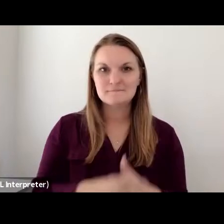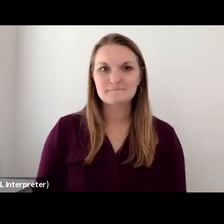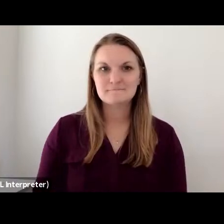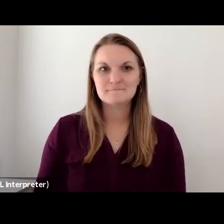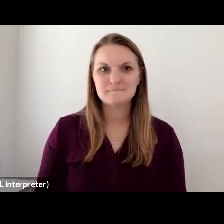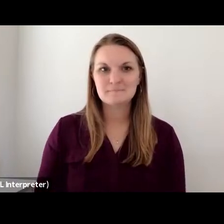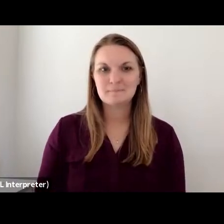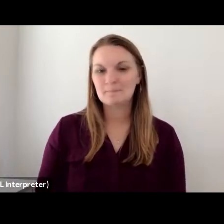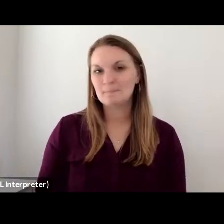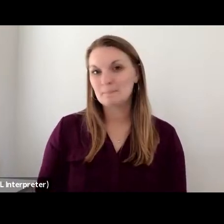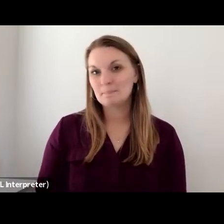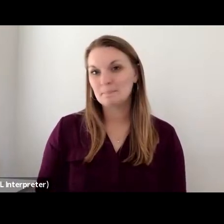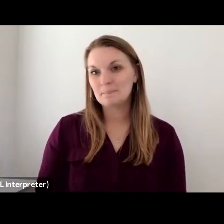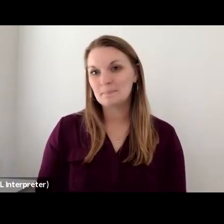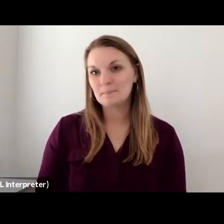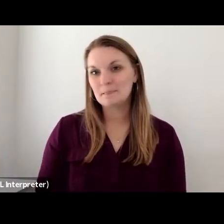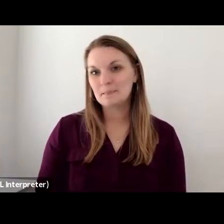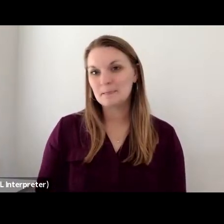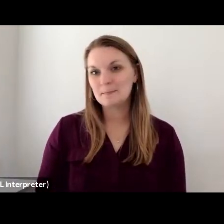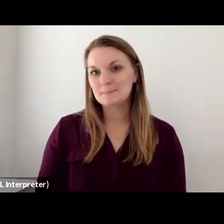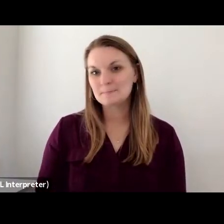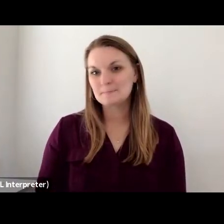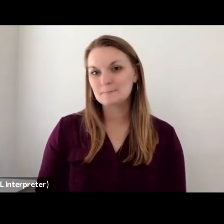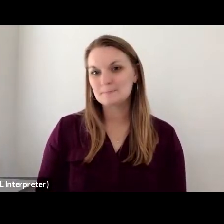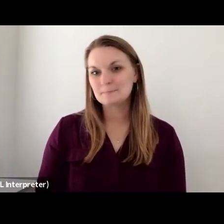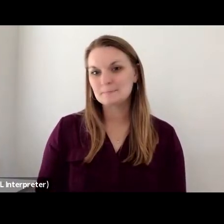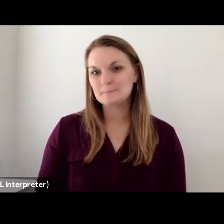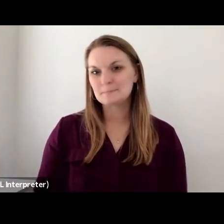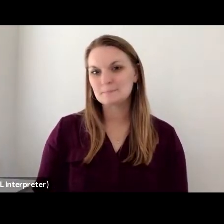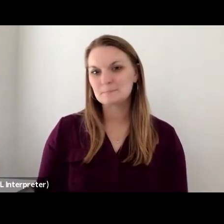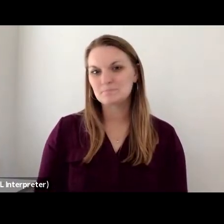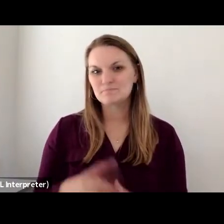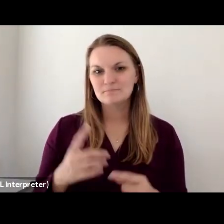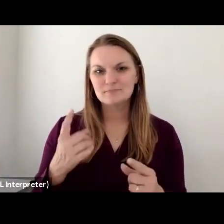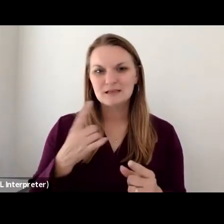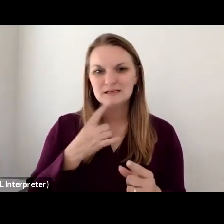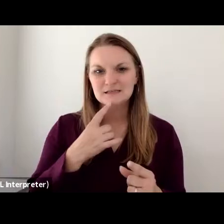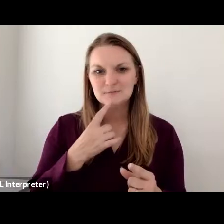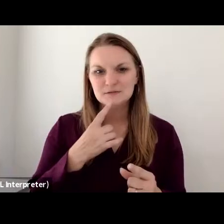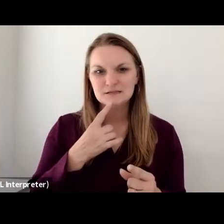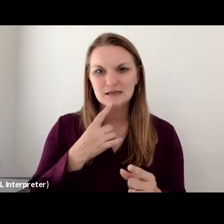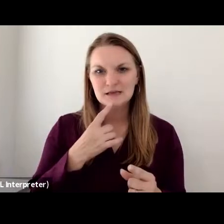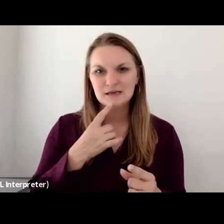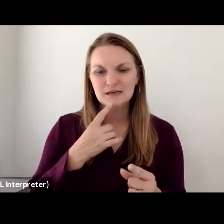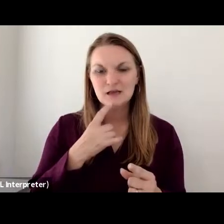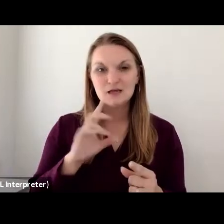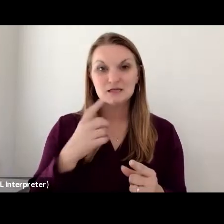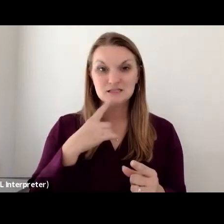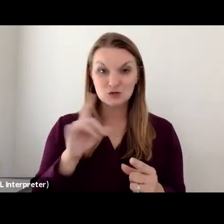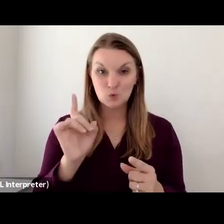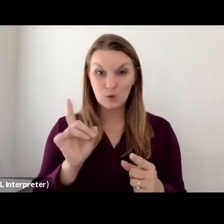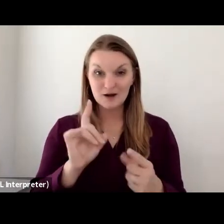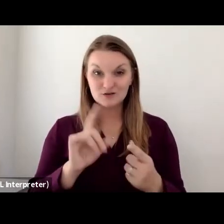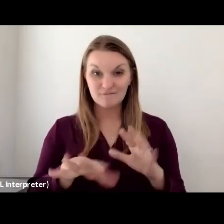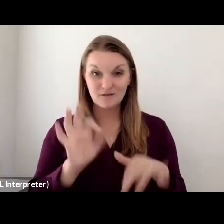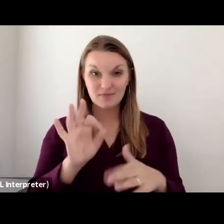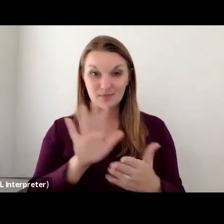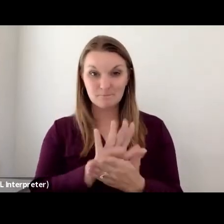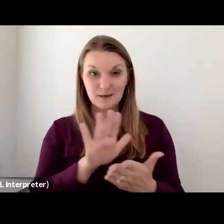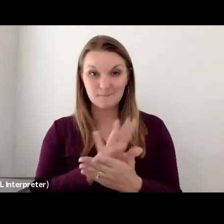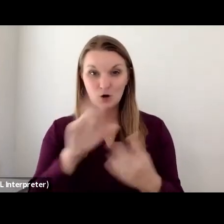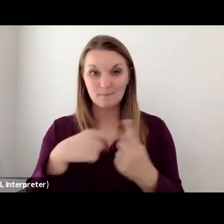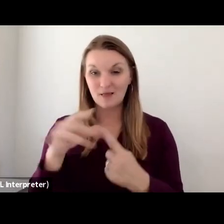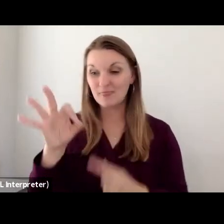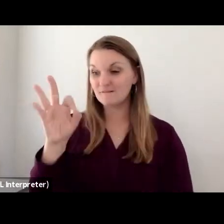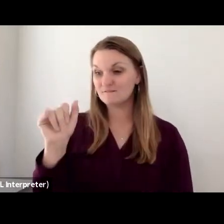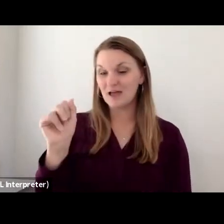Lindsay was able to answer. It was defining. Also asked where to find the paper on the FAST Act that